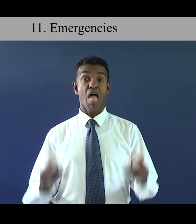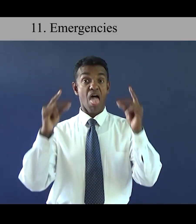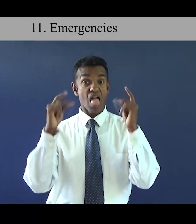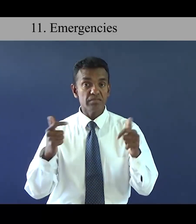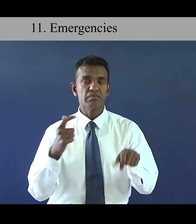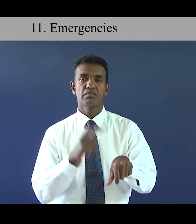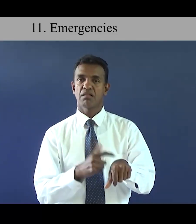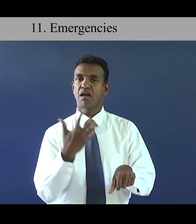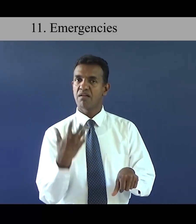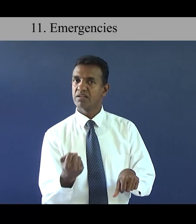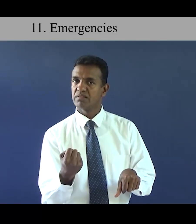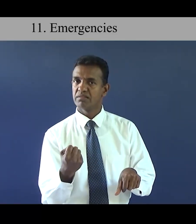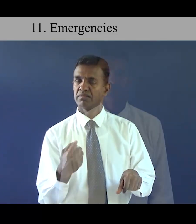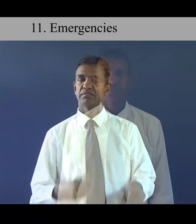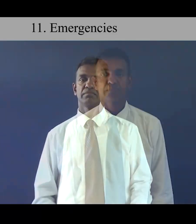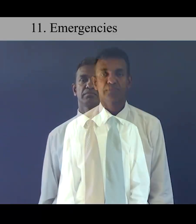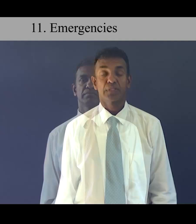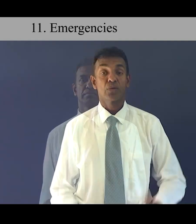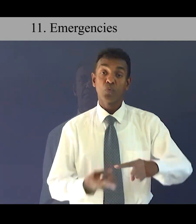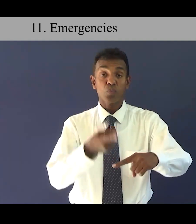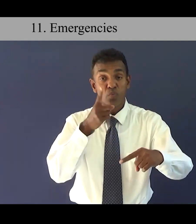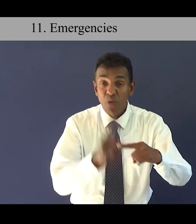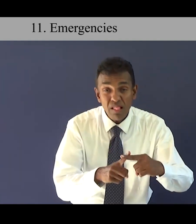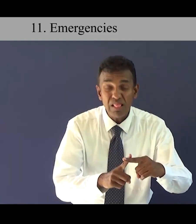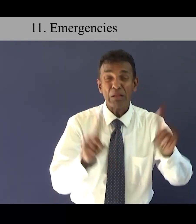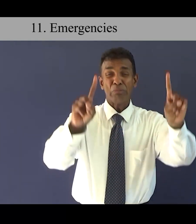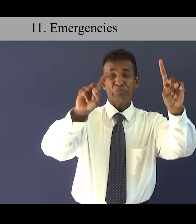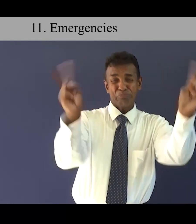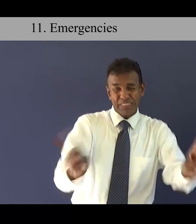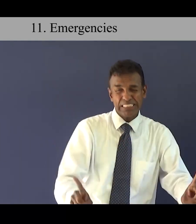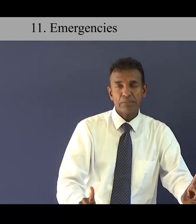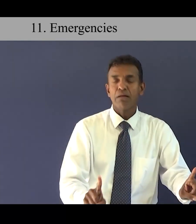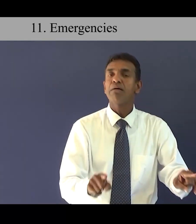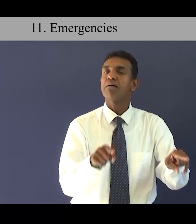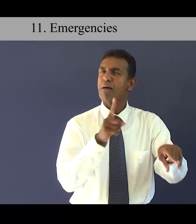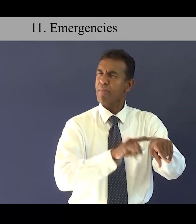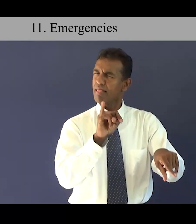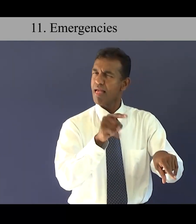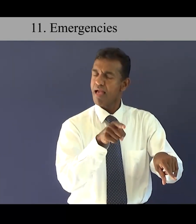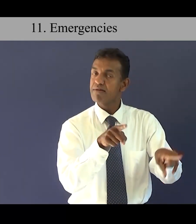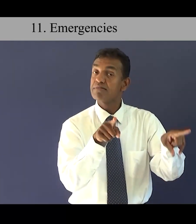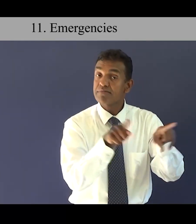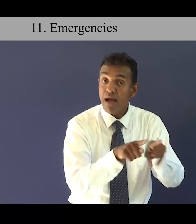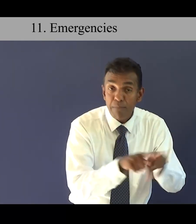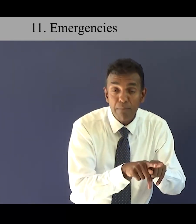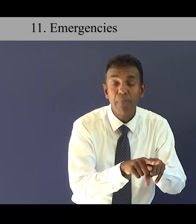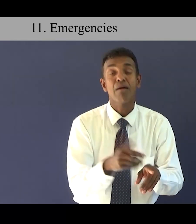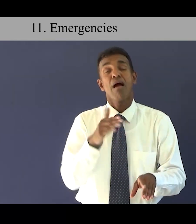Making sure that disabled people are properly protected when there are